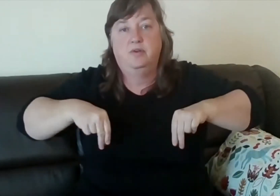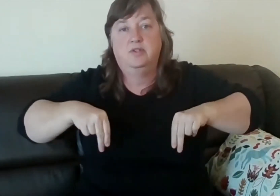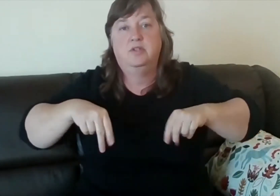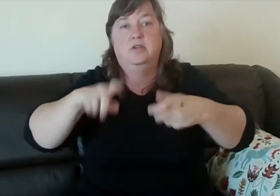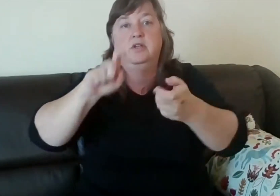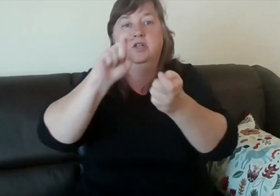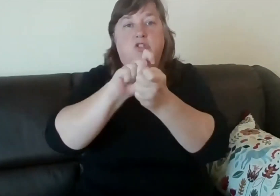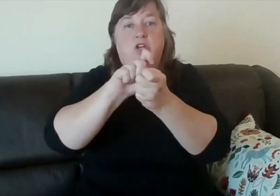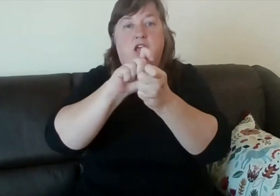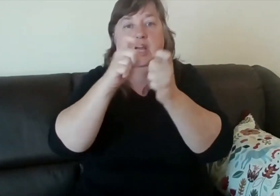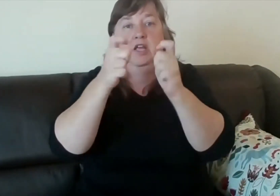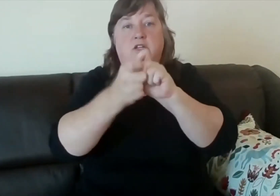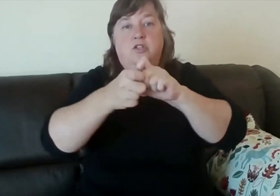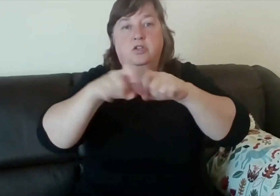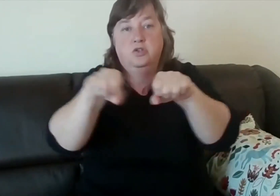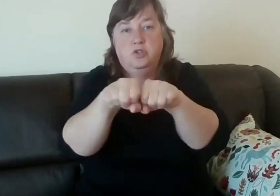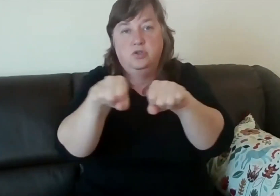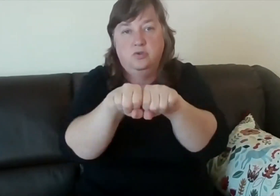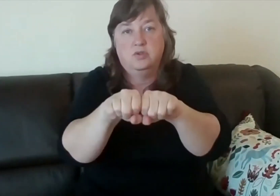diapers, change shoes.